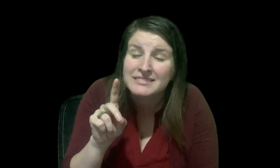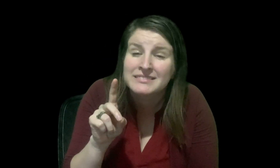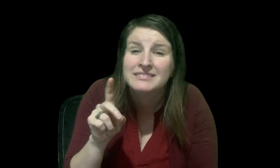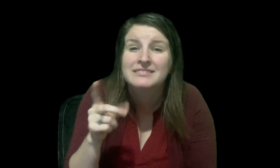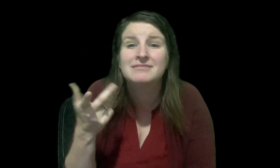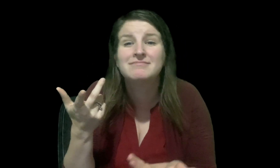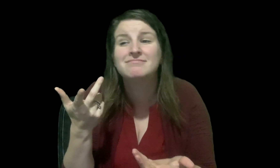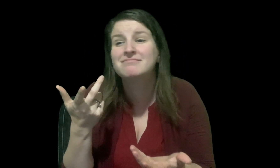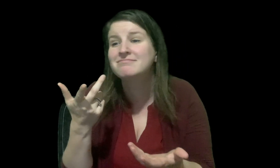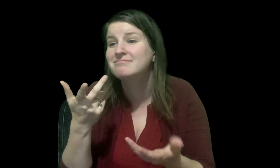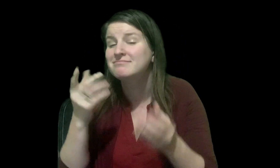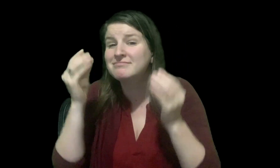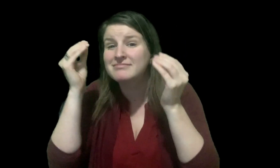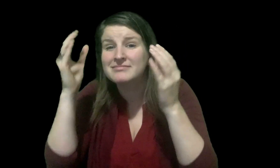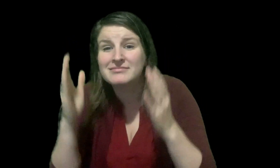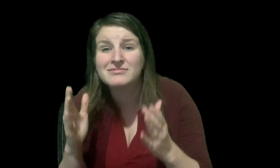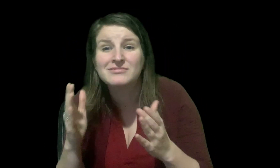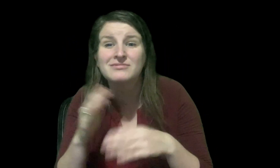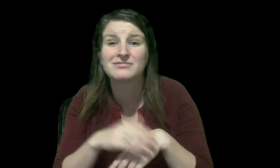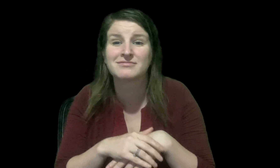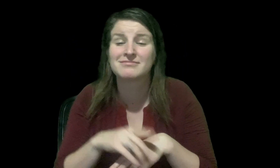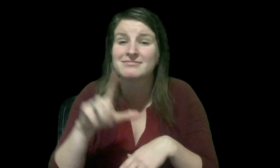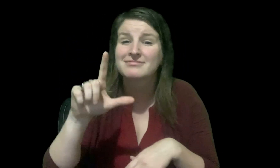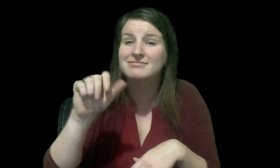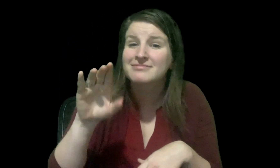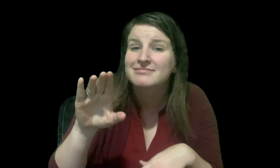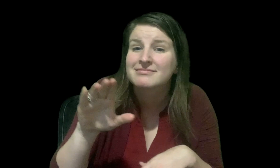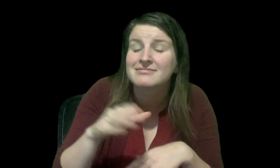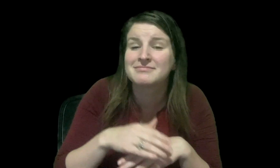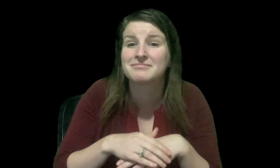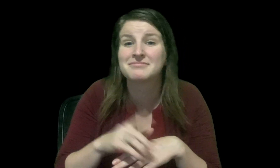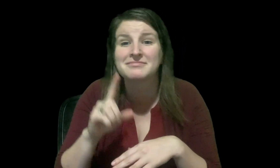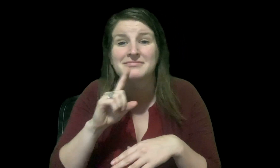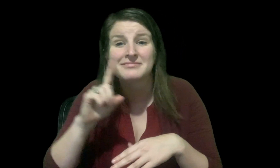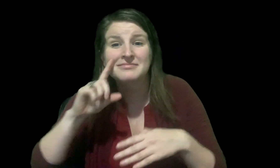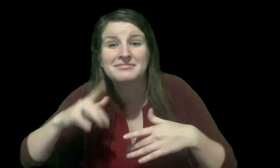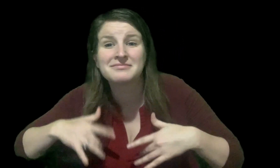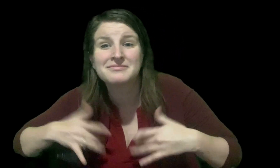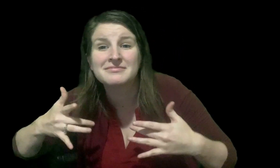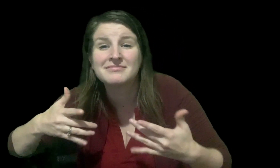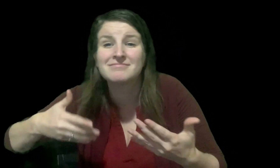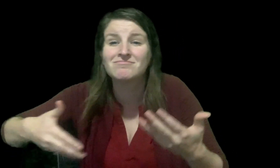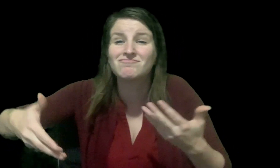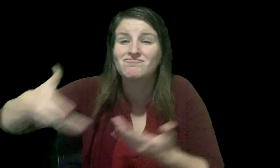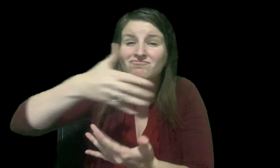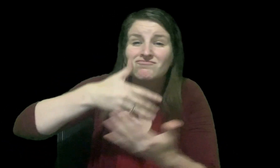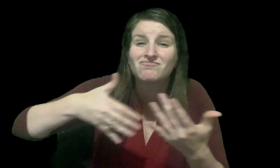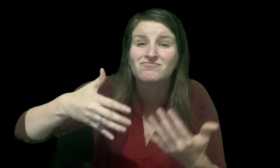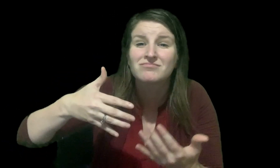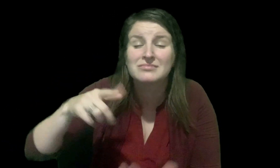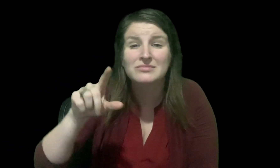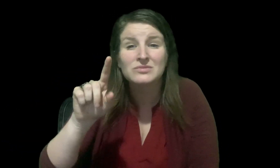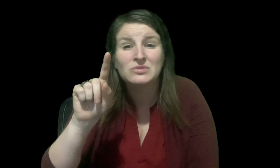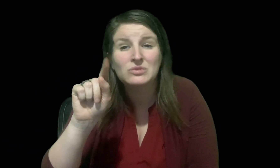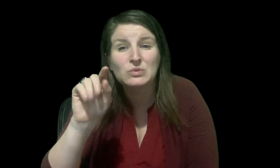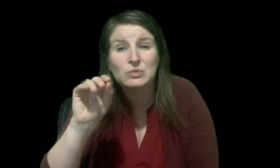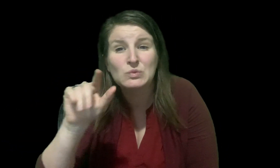Just like using your books, your DVD, using the teacher, going to the lab, going to deaf